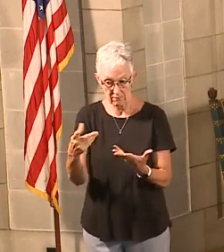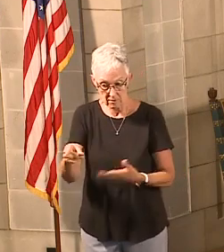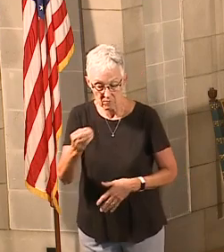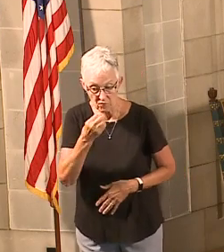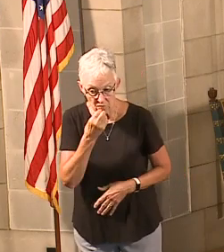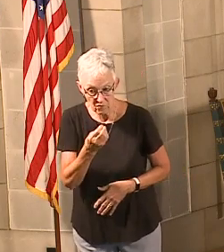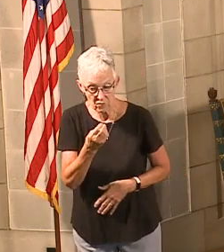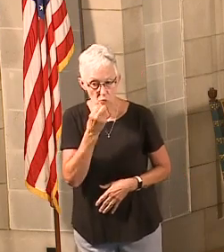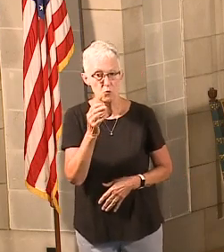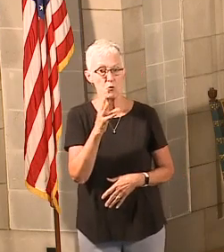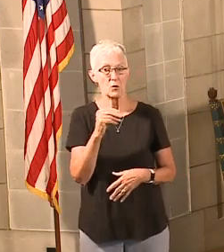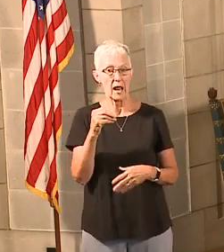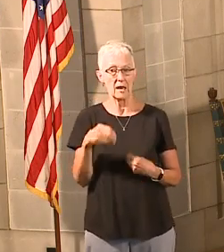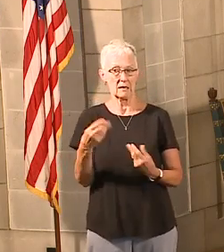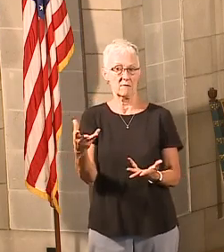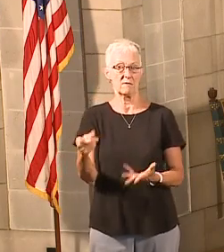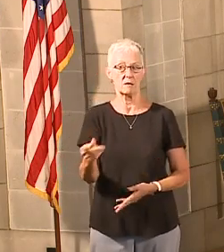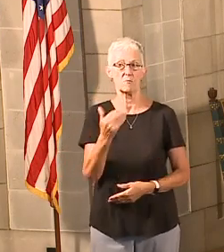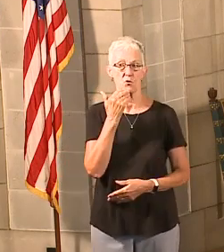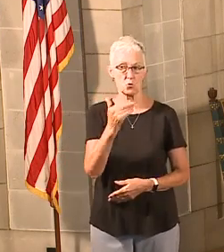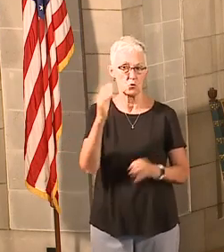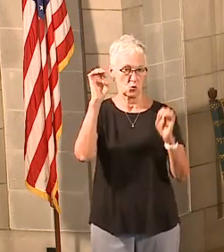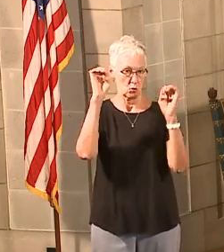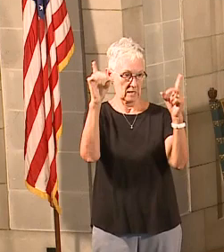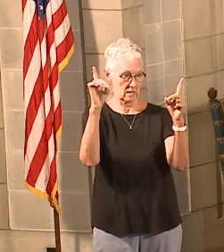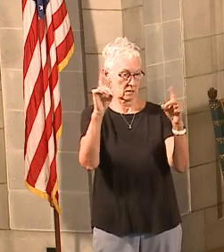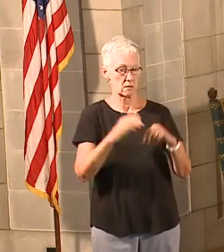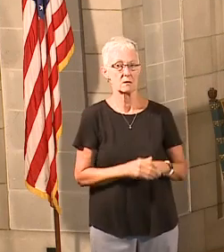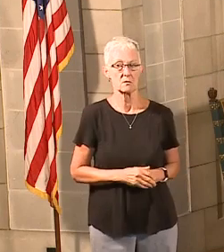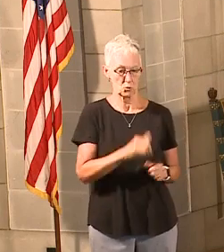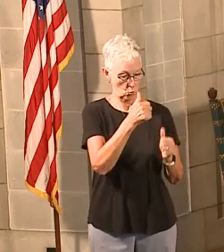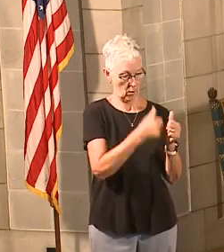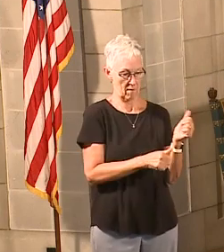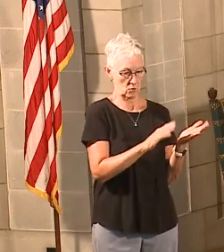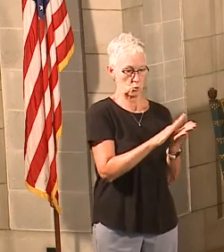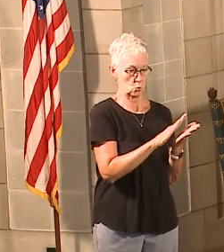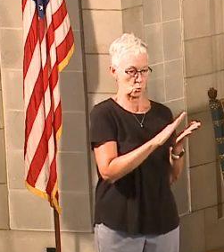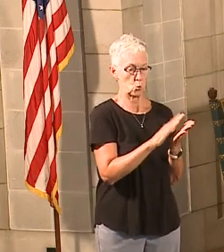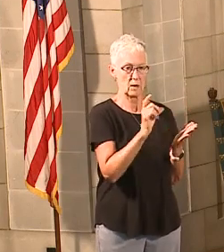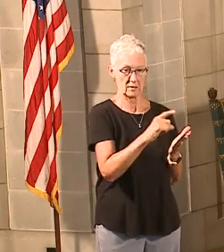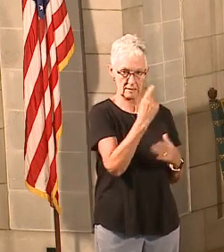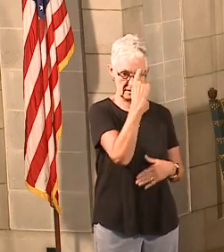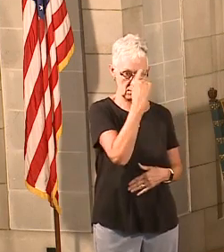every superintendent and every school board work to be able to accomplish that goal is what's in the best interest for the kids.